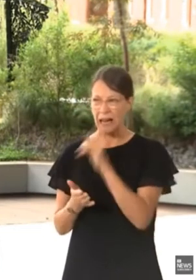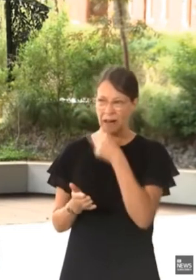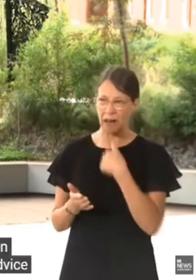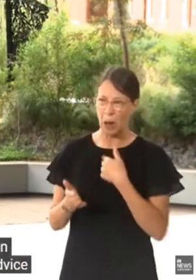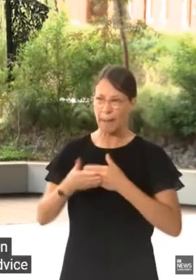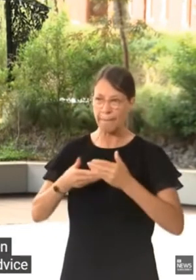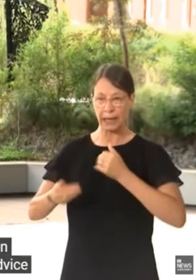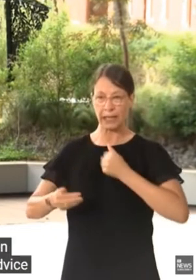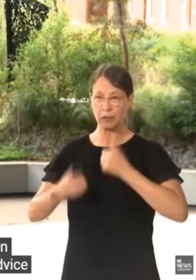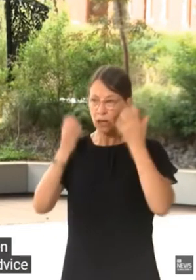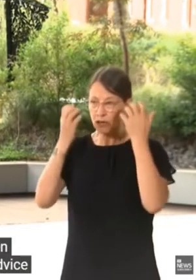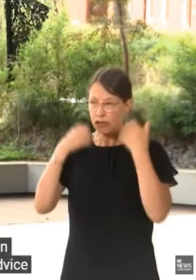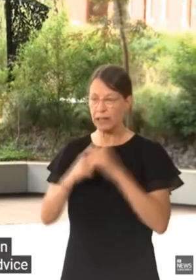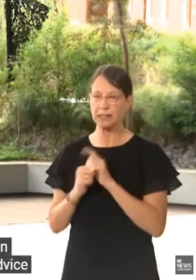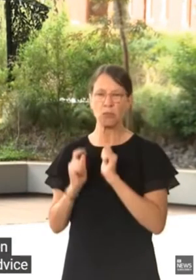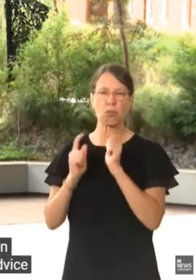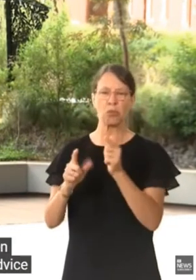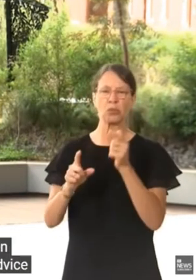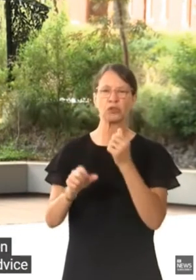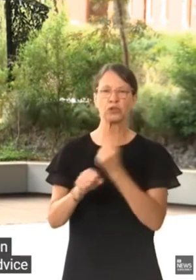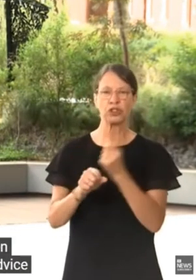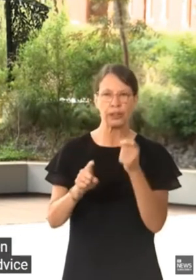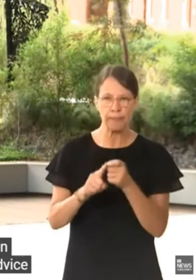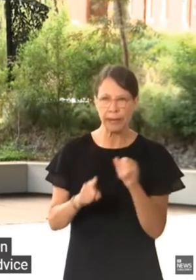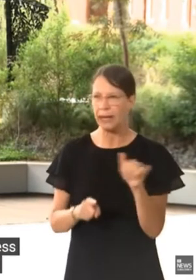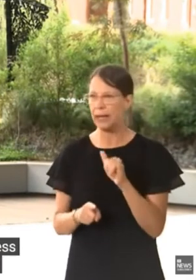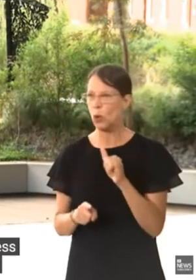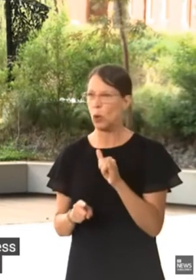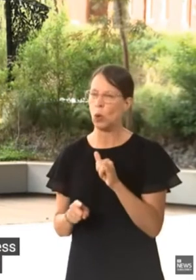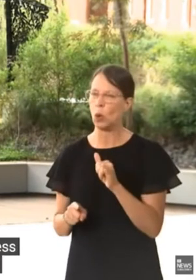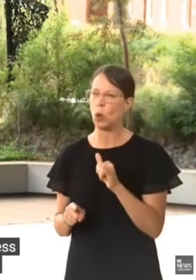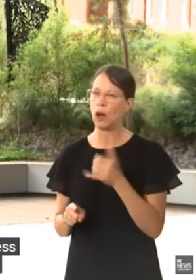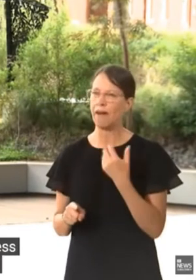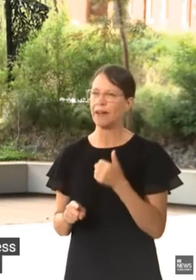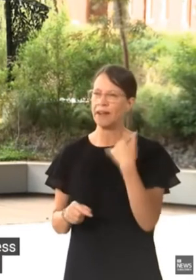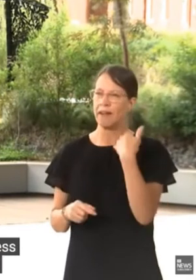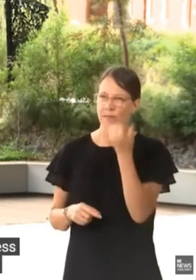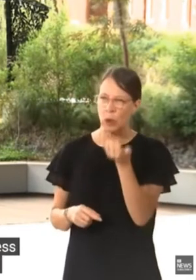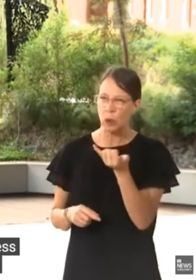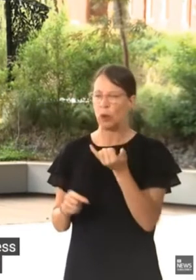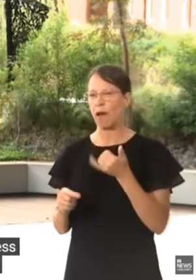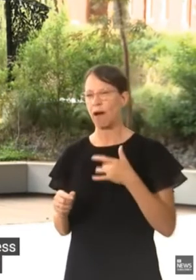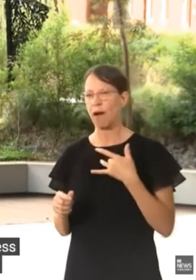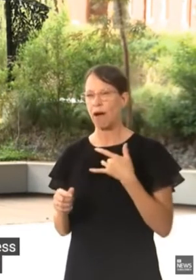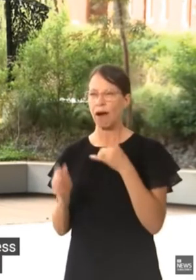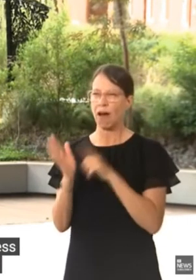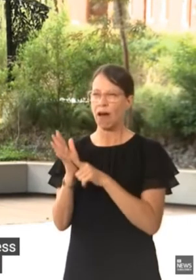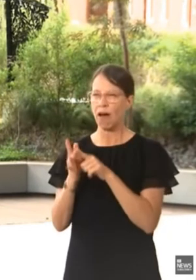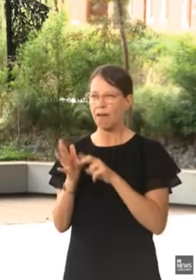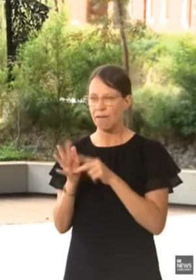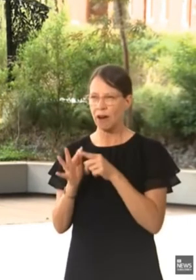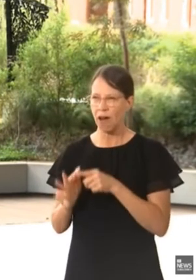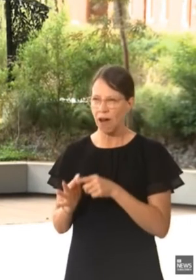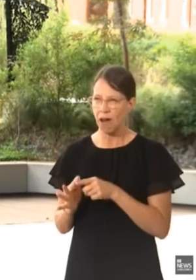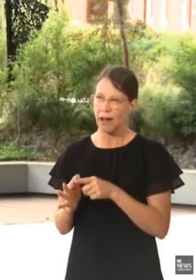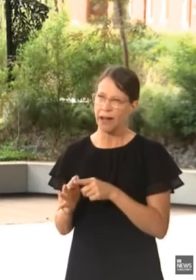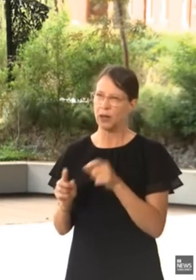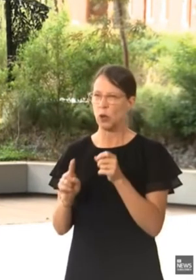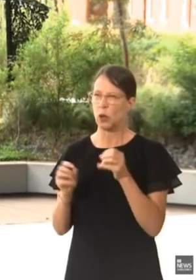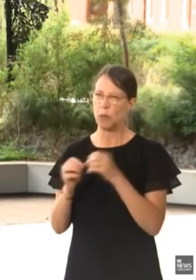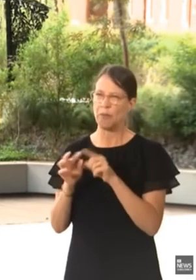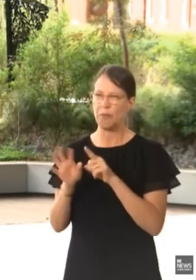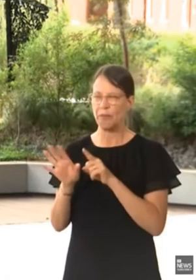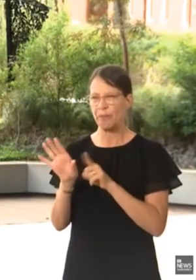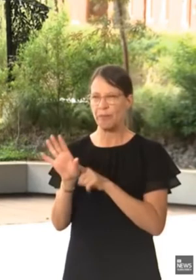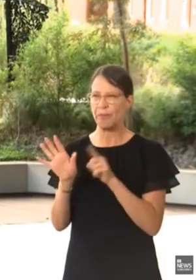stress. Talk to your GP or contact Lifeline, Beyond Blue, the Suicide Callback Service or Kids